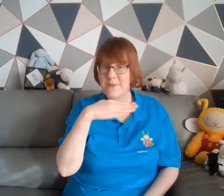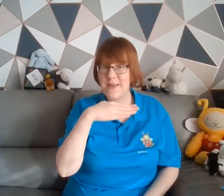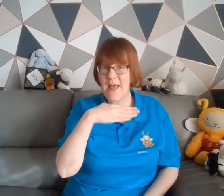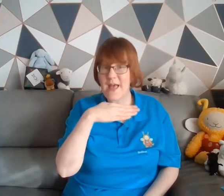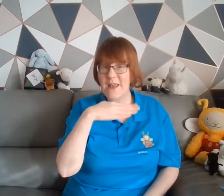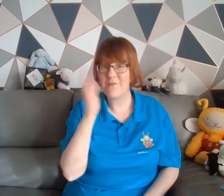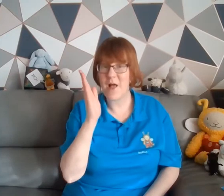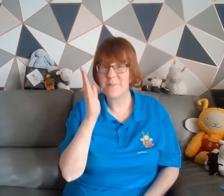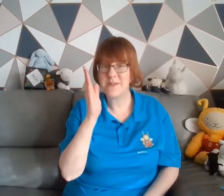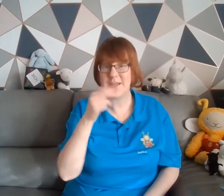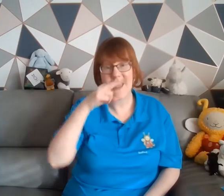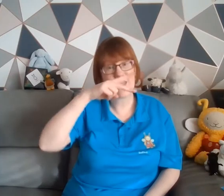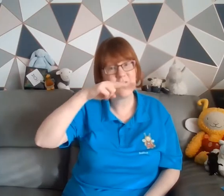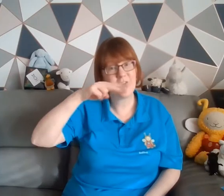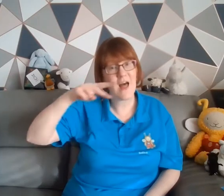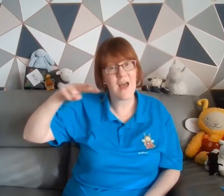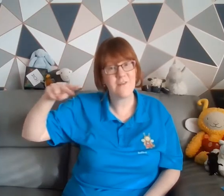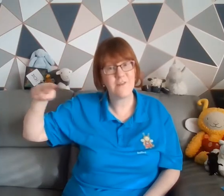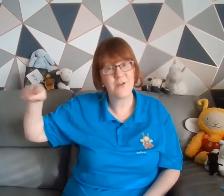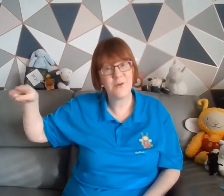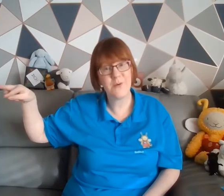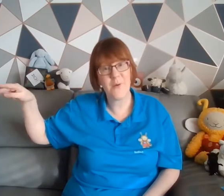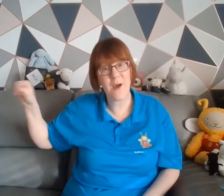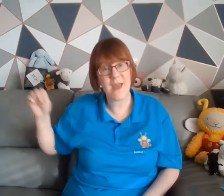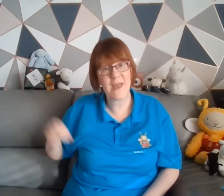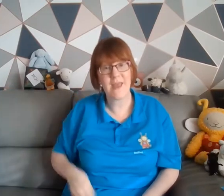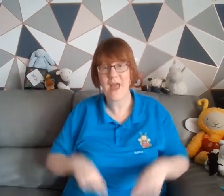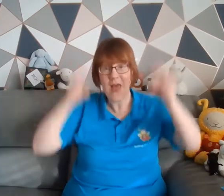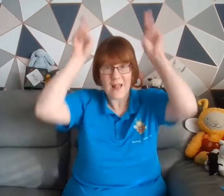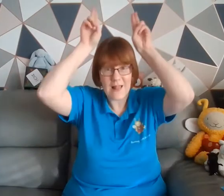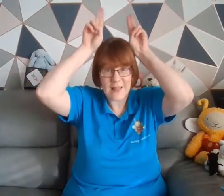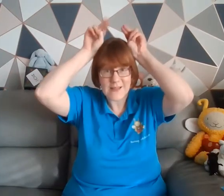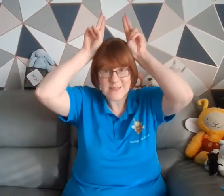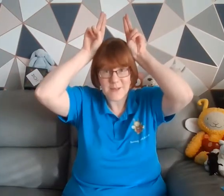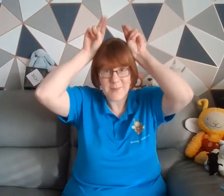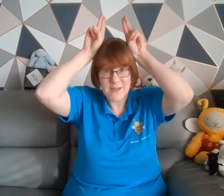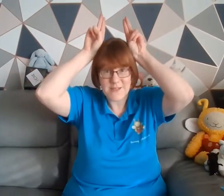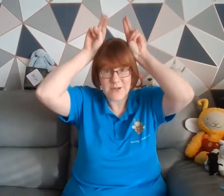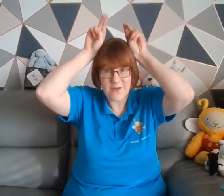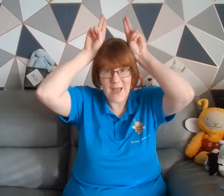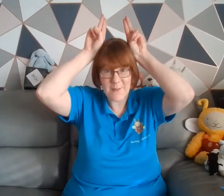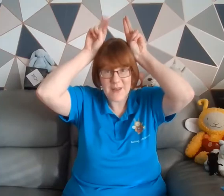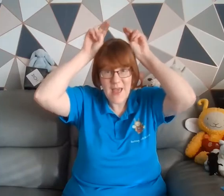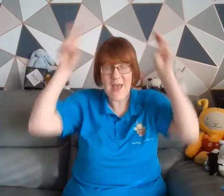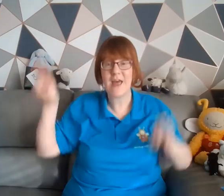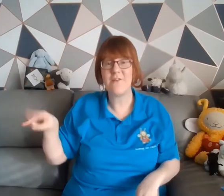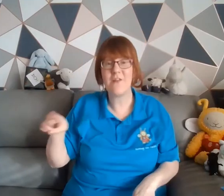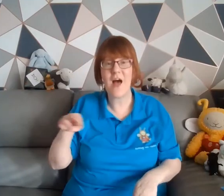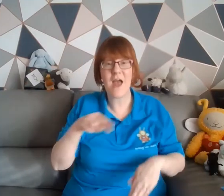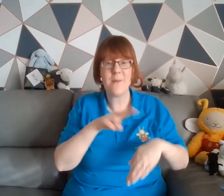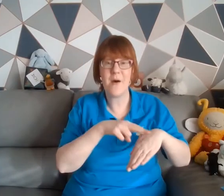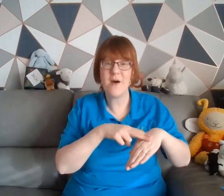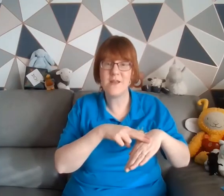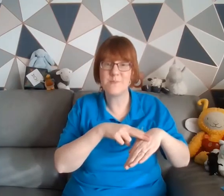it and he flopped it and the fly flew away. Little Peter Rabbit had a fly upon his